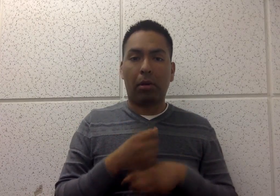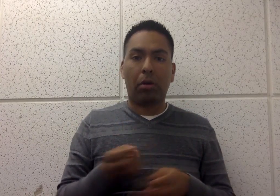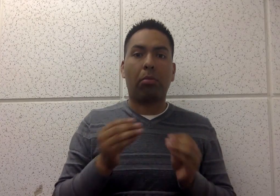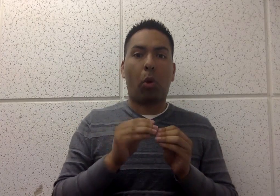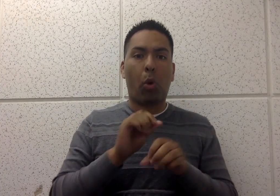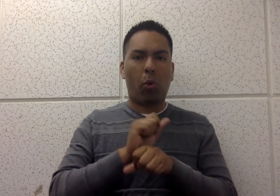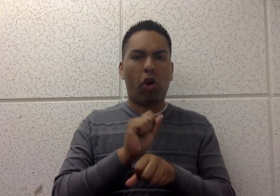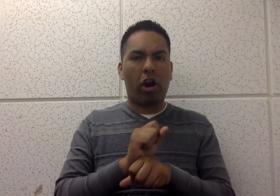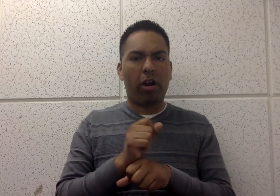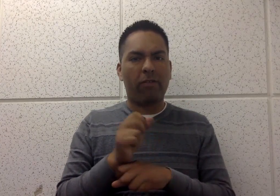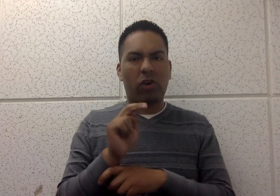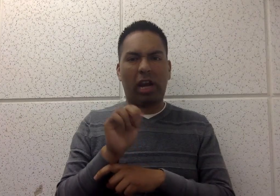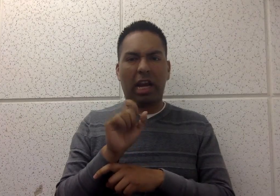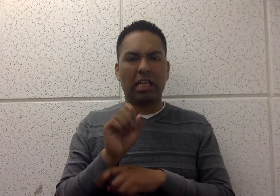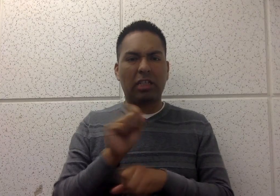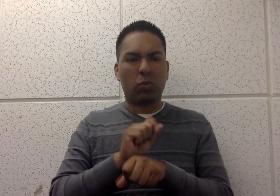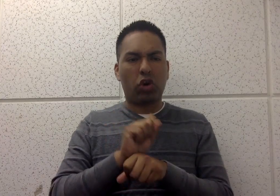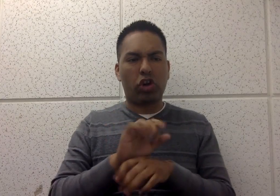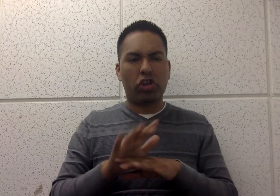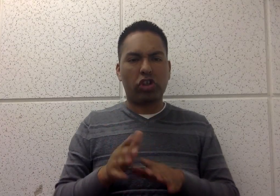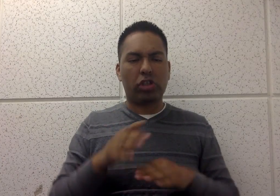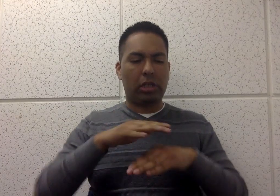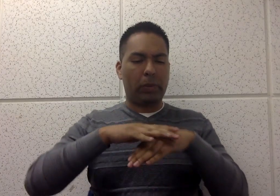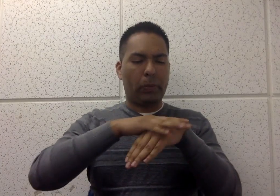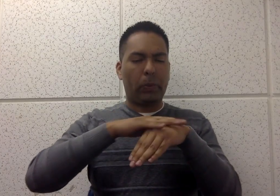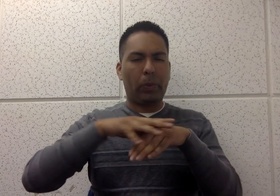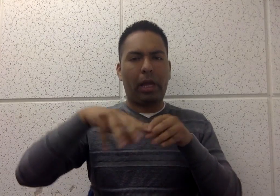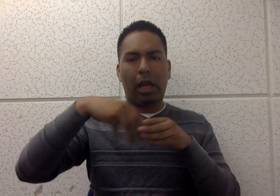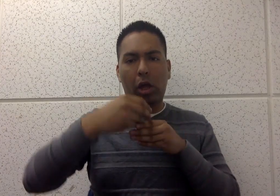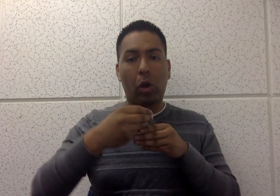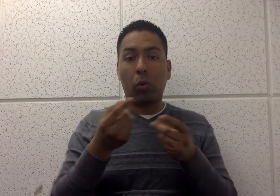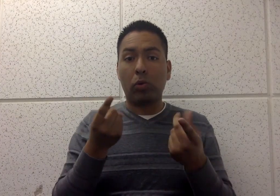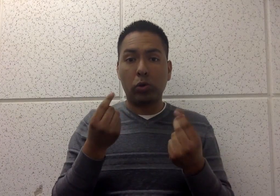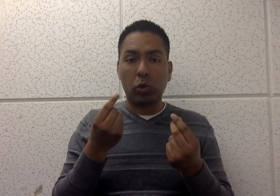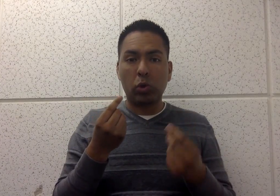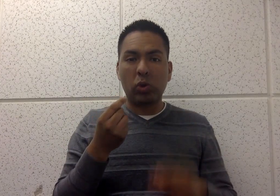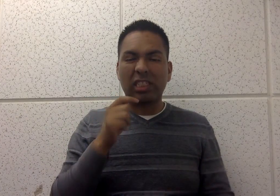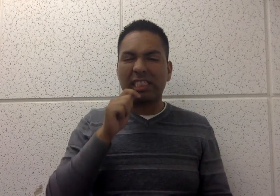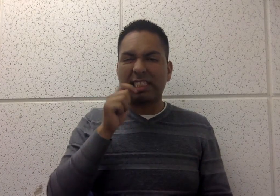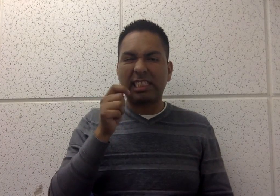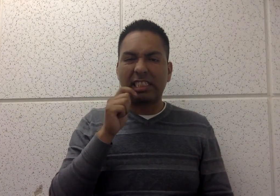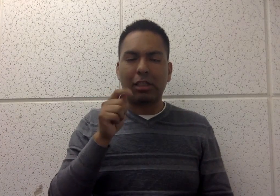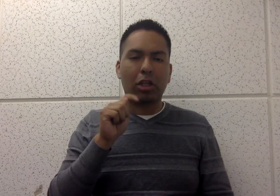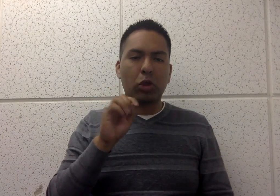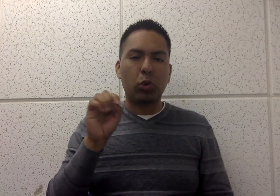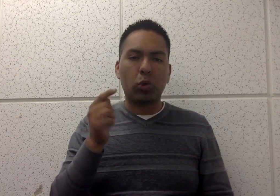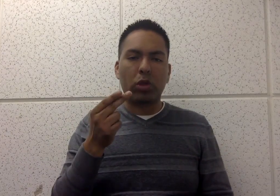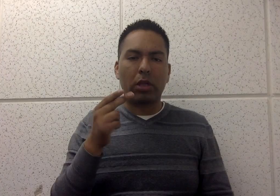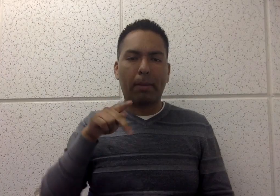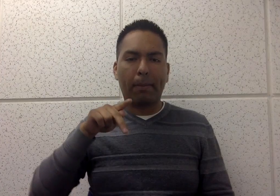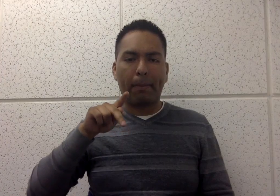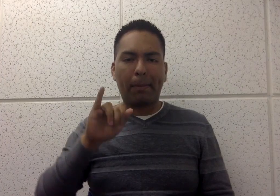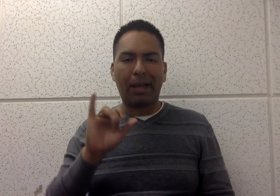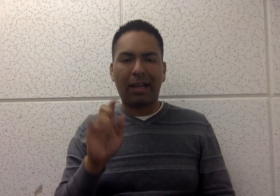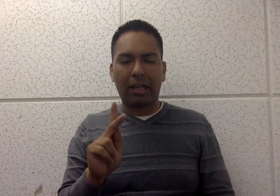workers by putting out a pile of toothpicks near the nest entrance early in the morning when the nest maintenance workers are first active. This is what it